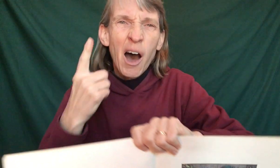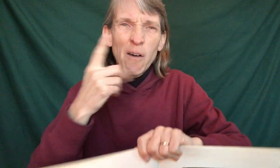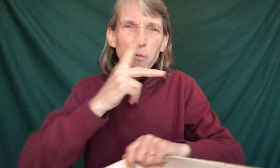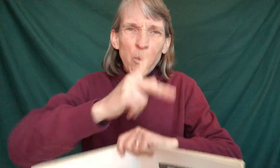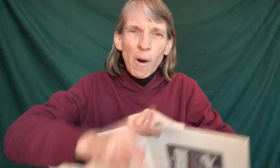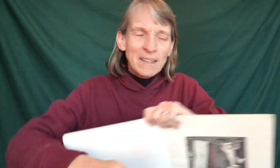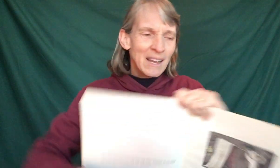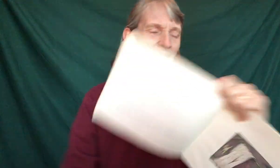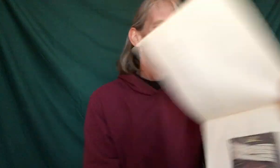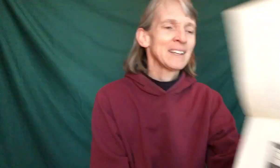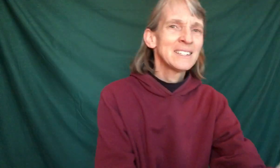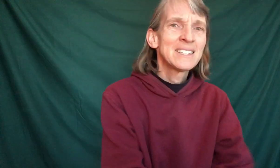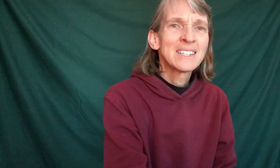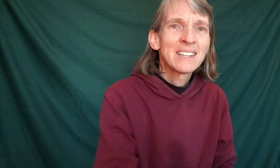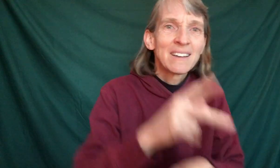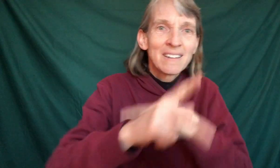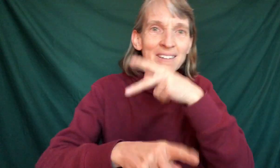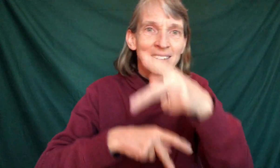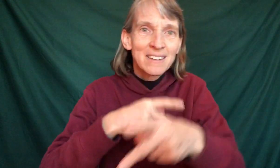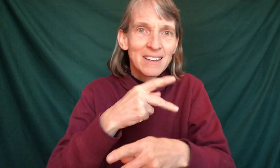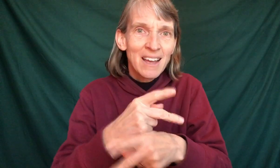of one kind